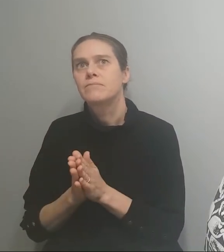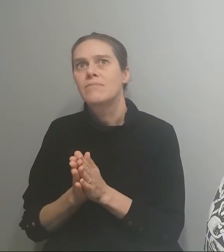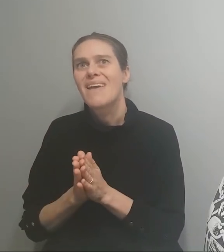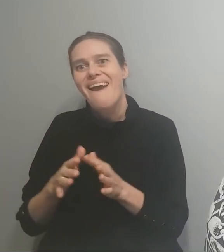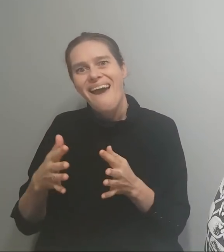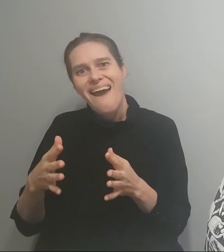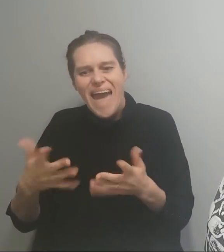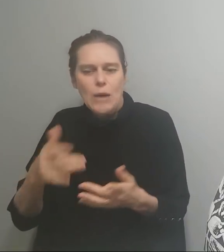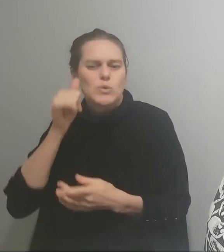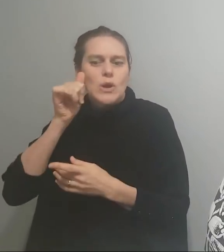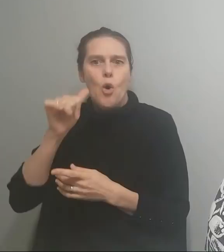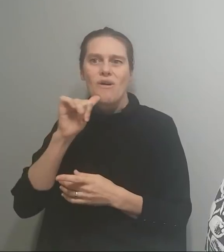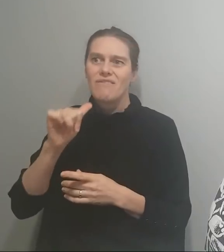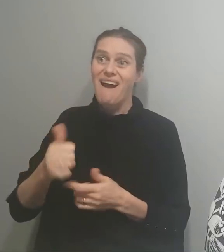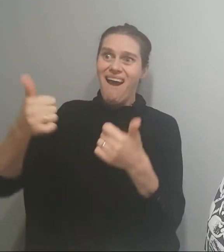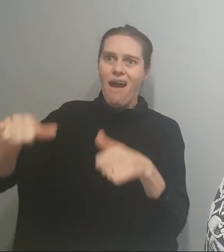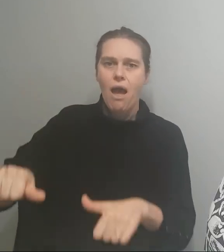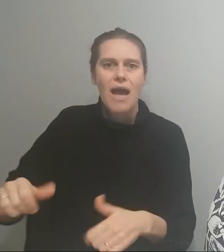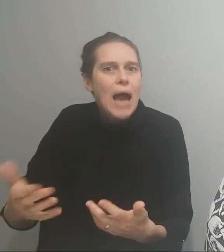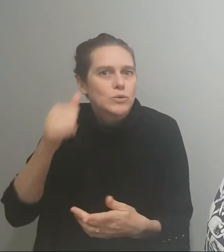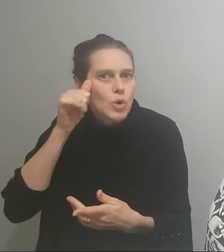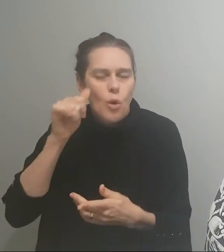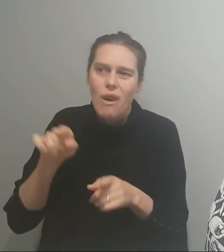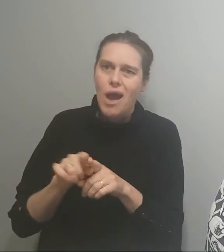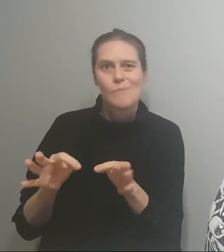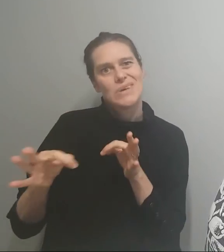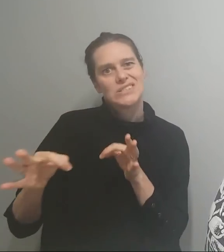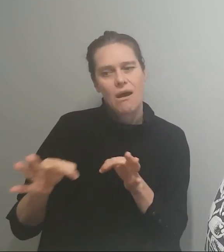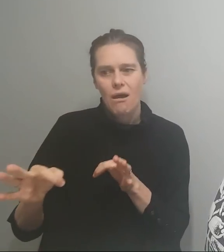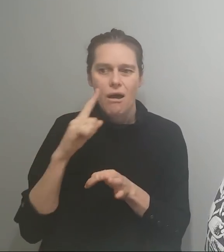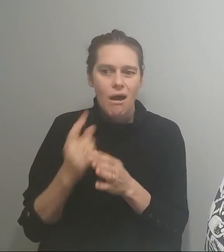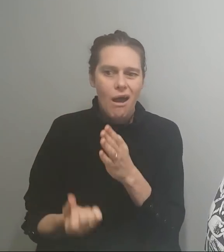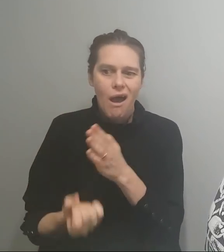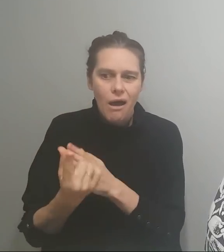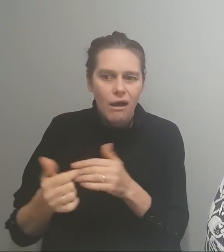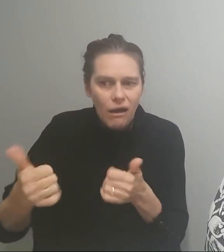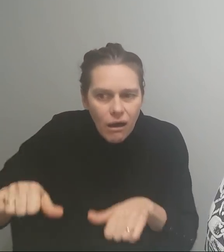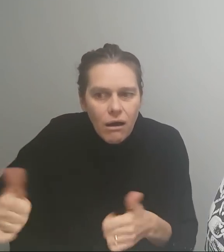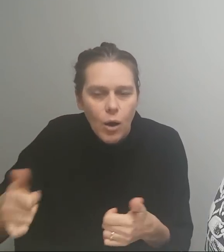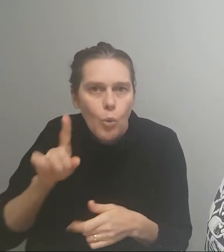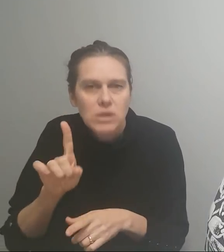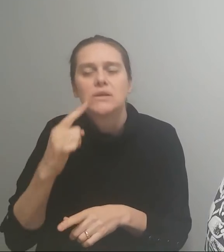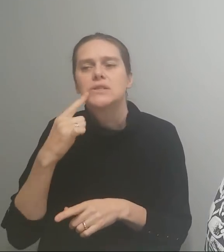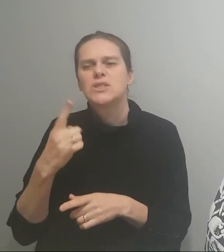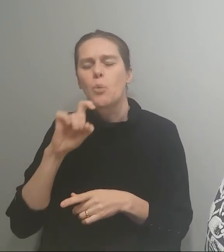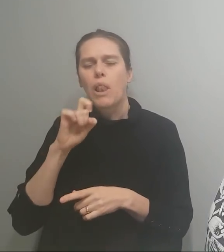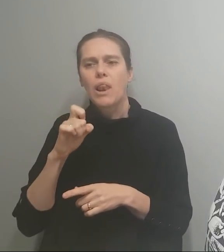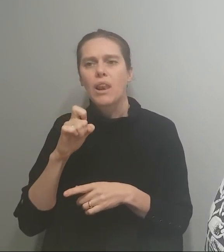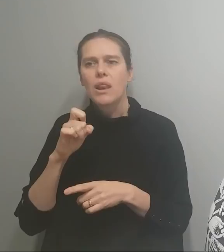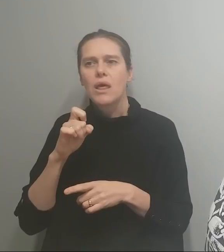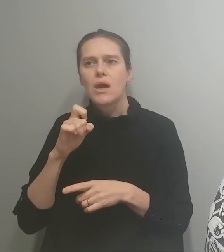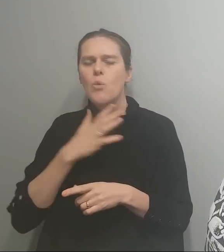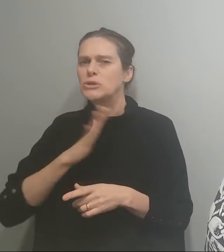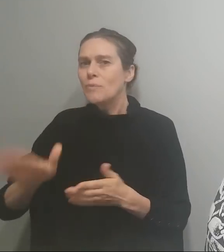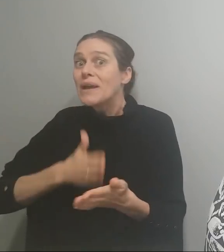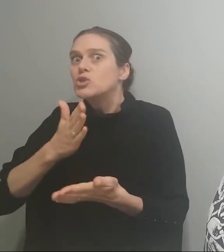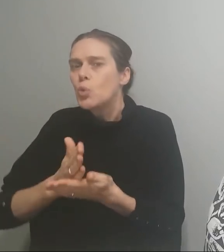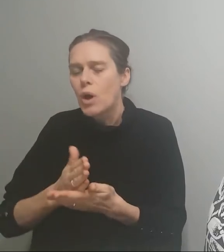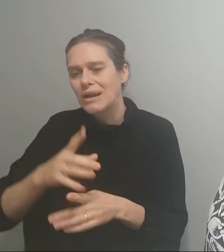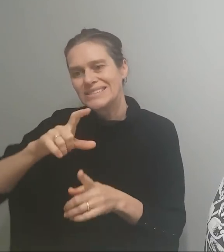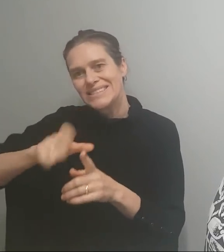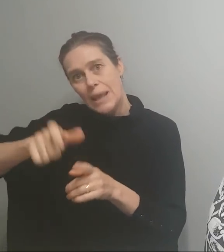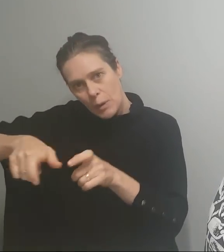measuring progress against. And obviously the purpose of this is to ensure that disabled people and whānau have